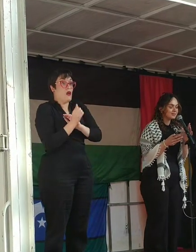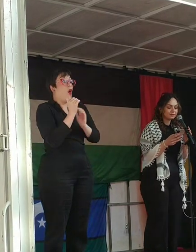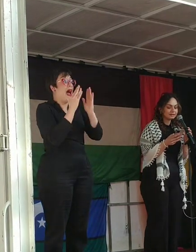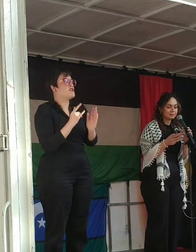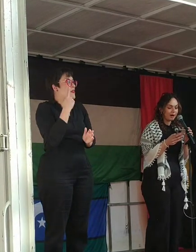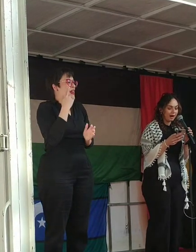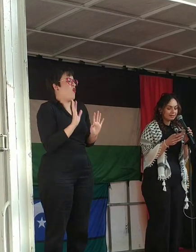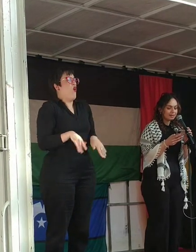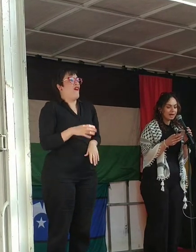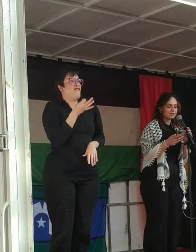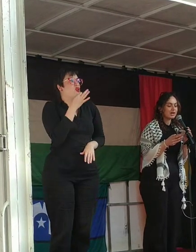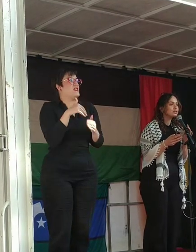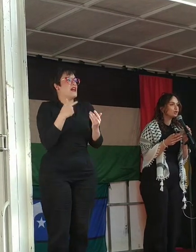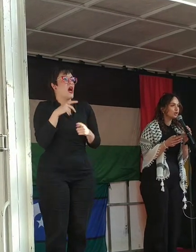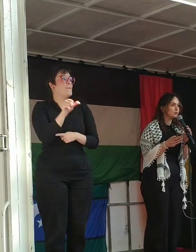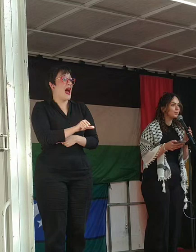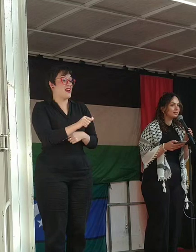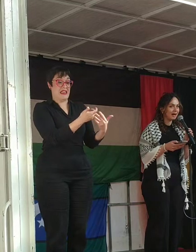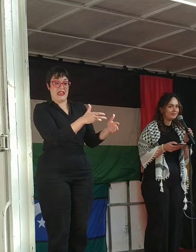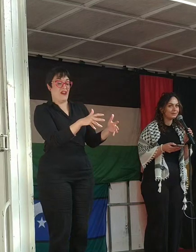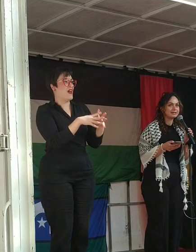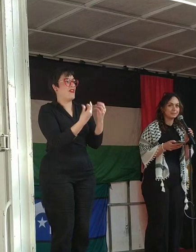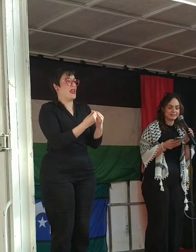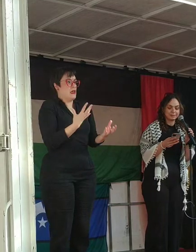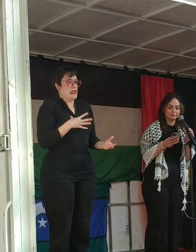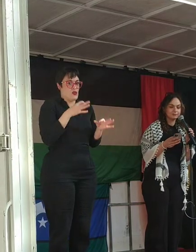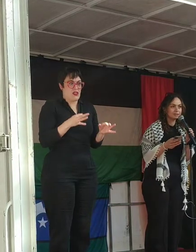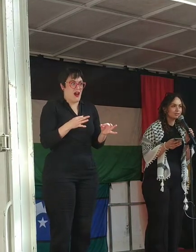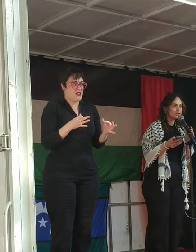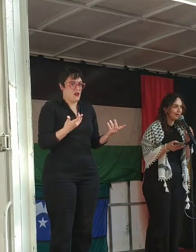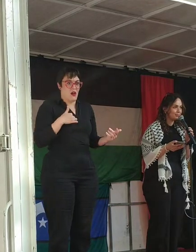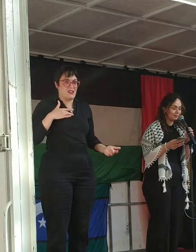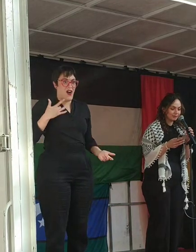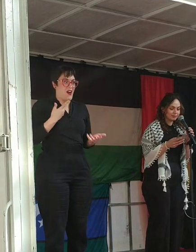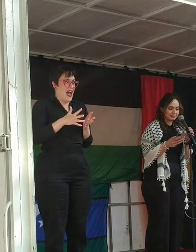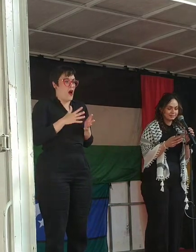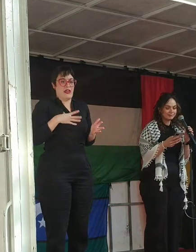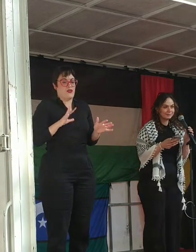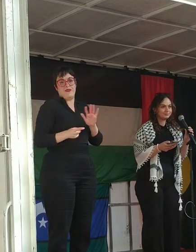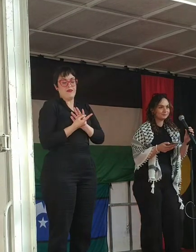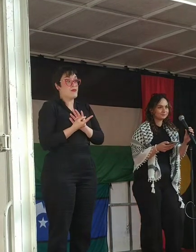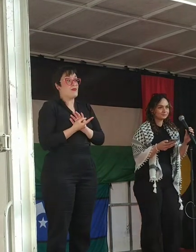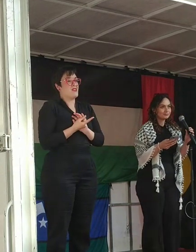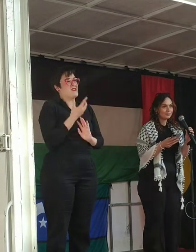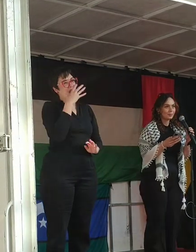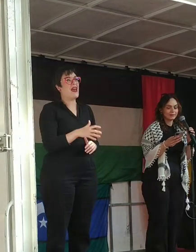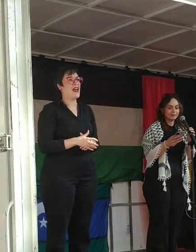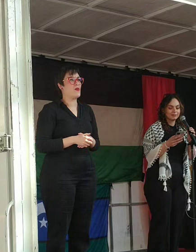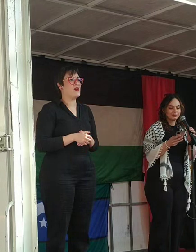days, and left everything behind as she had to choose between life and displacement. Shame.